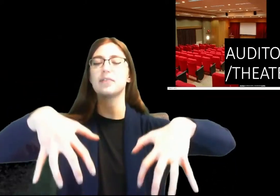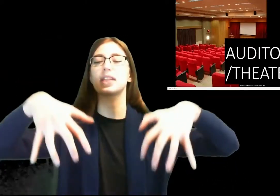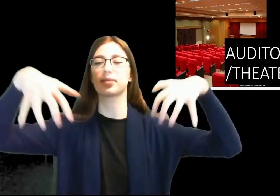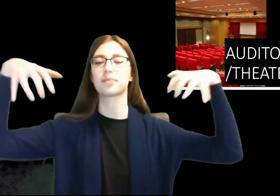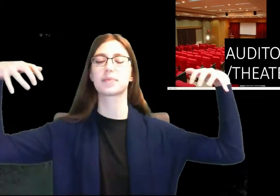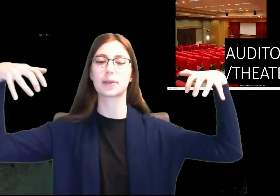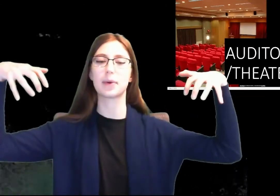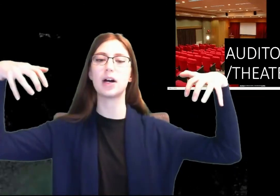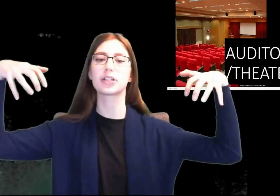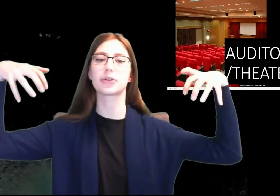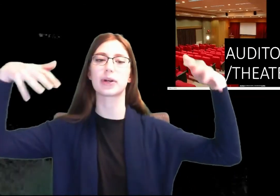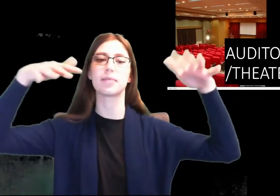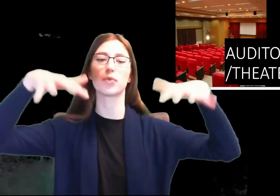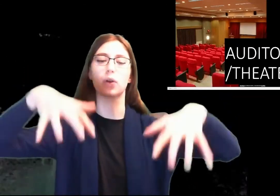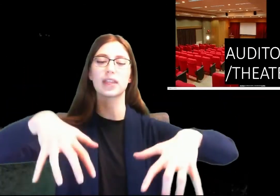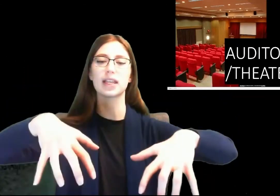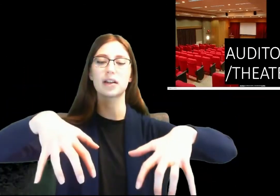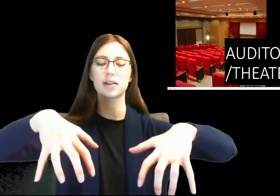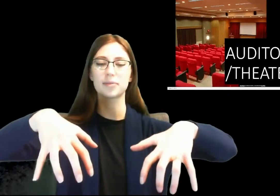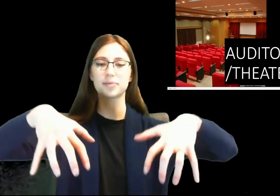thing. Auditorium or theater.